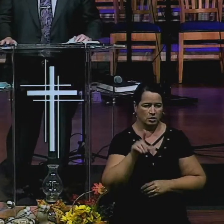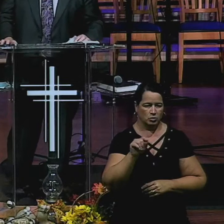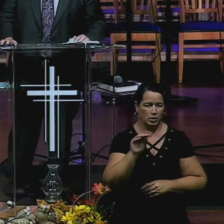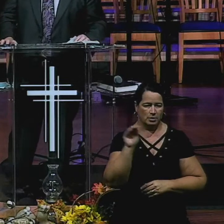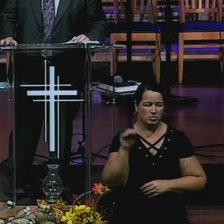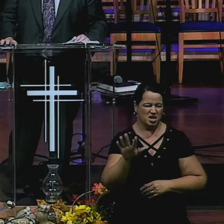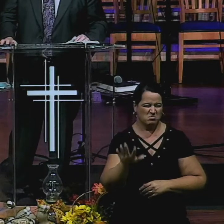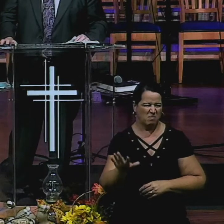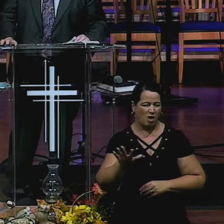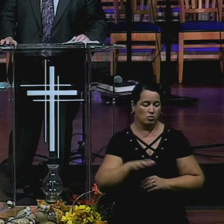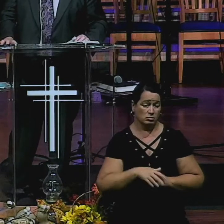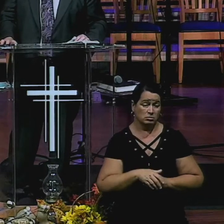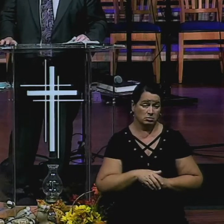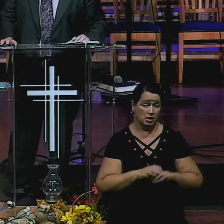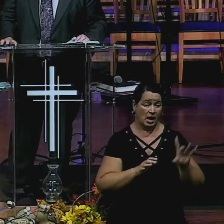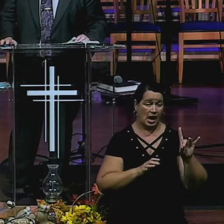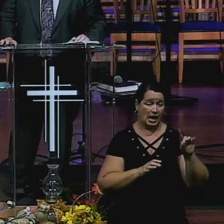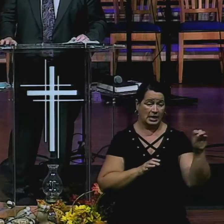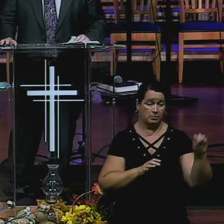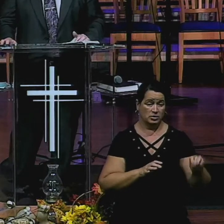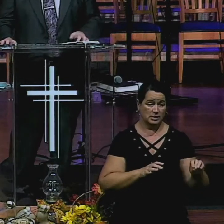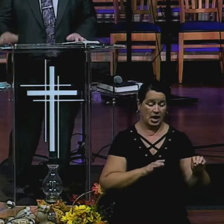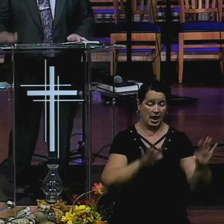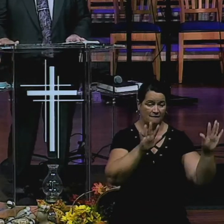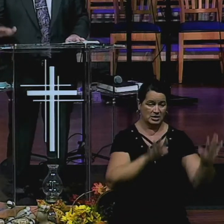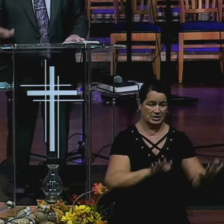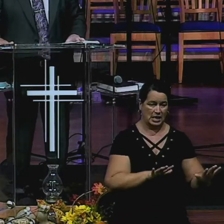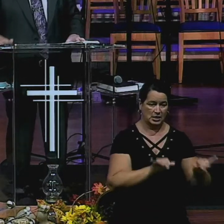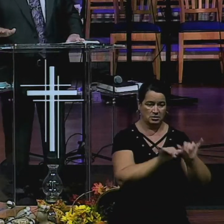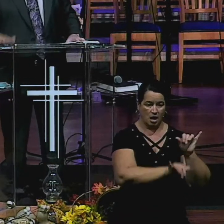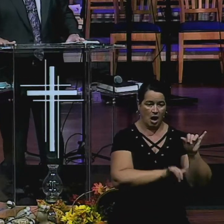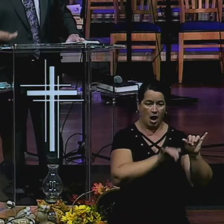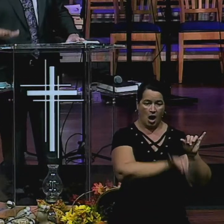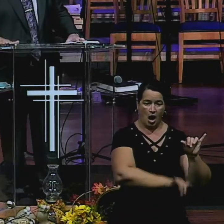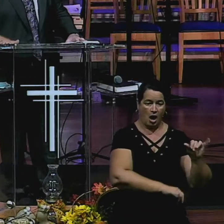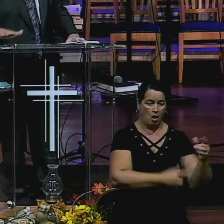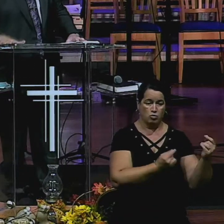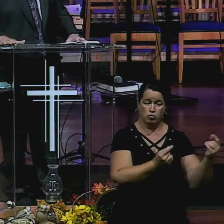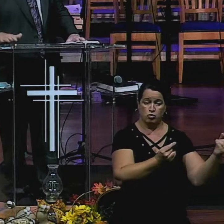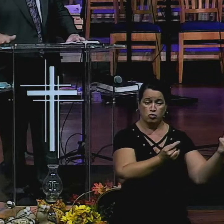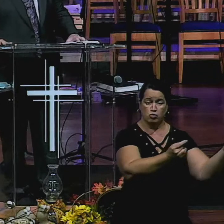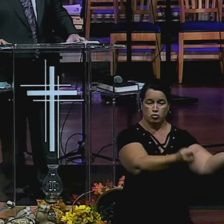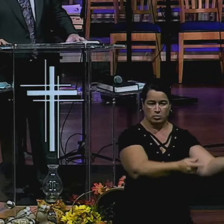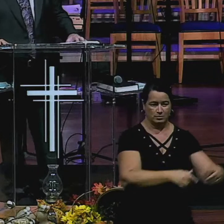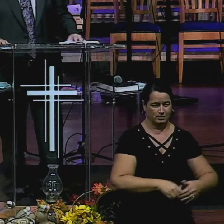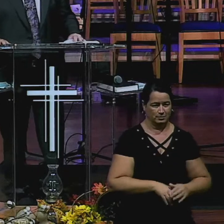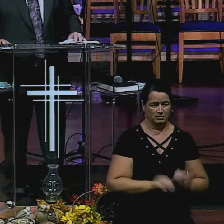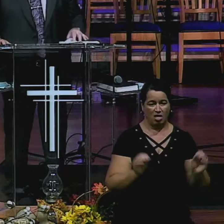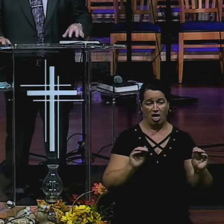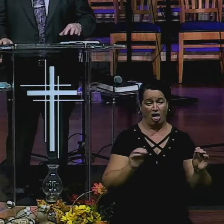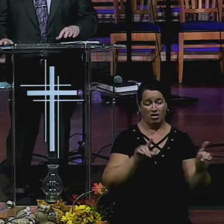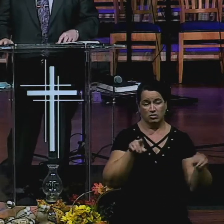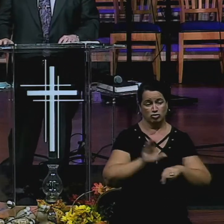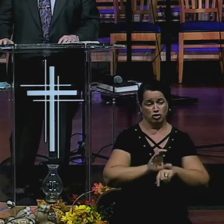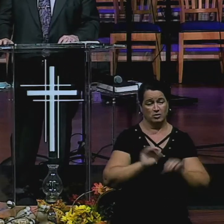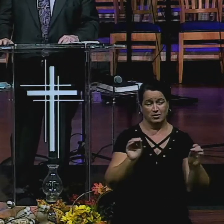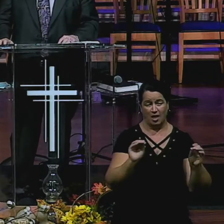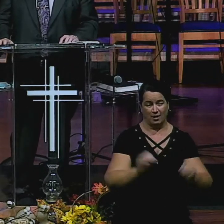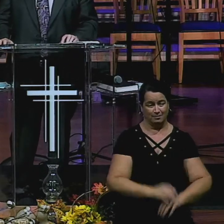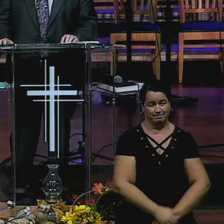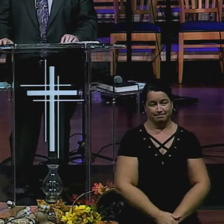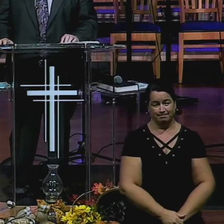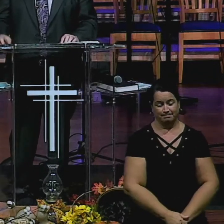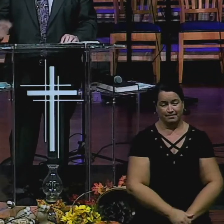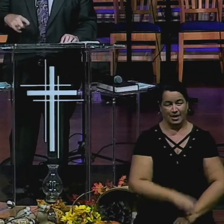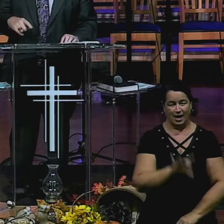at the most. 80% every Sunday, Sunday after Sunday after Sunday after Sunday after Sunday, do not go to any house of